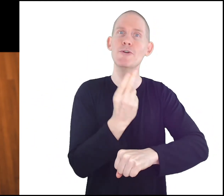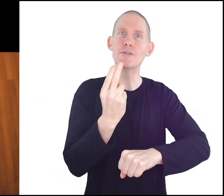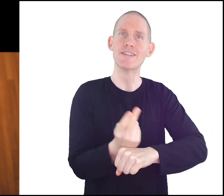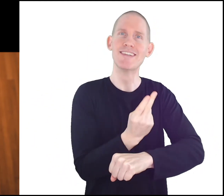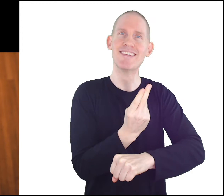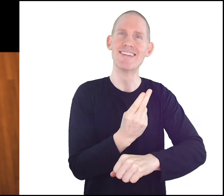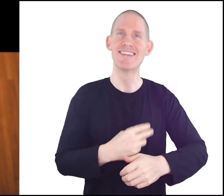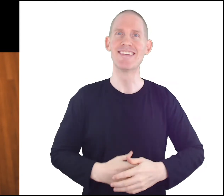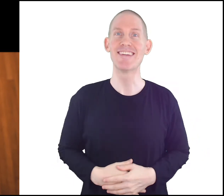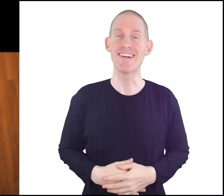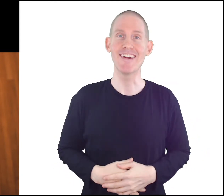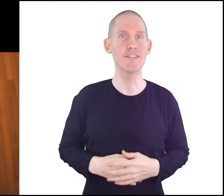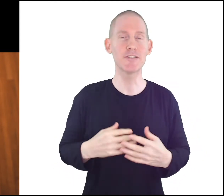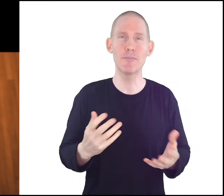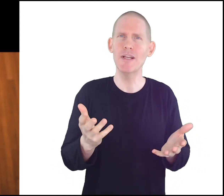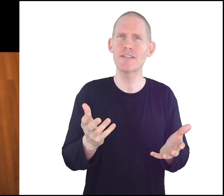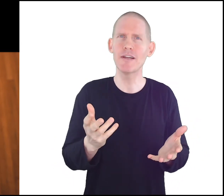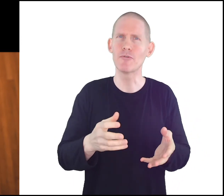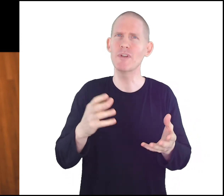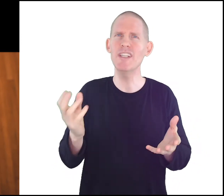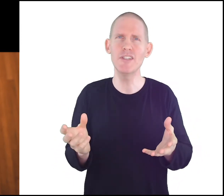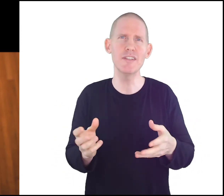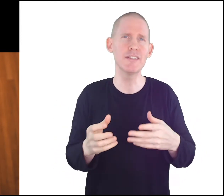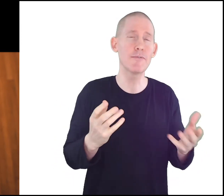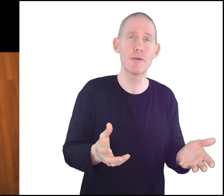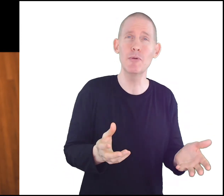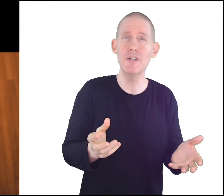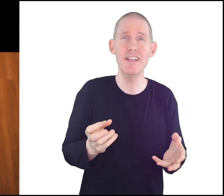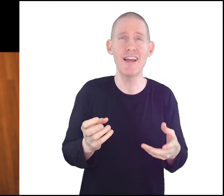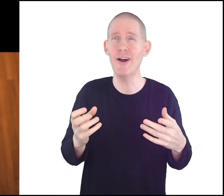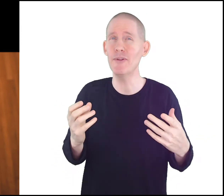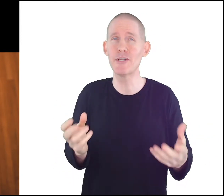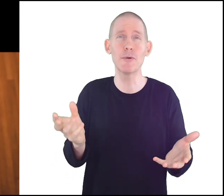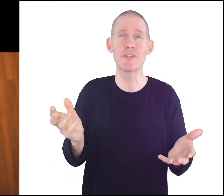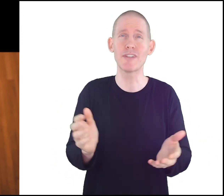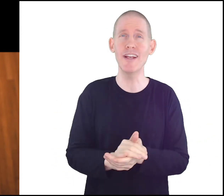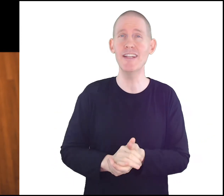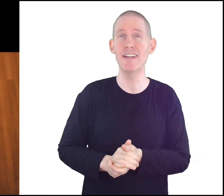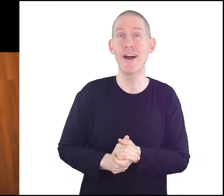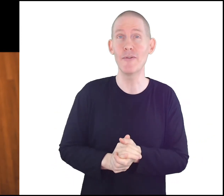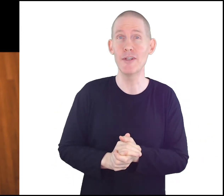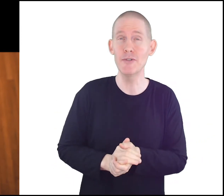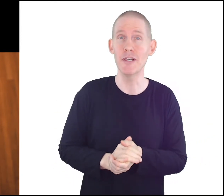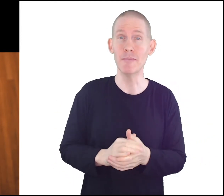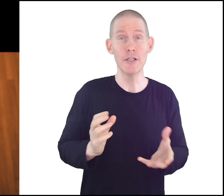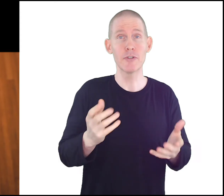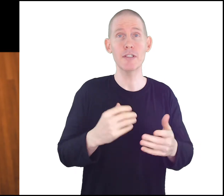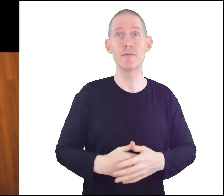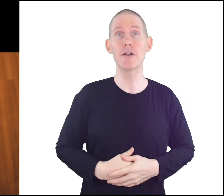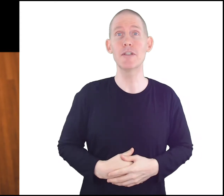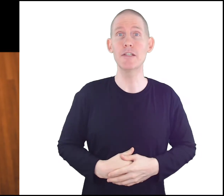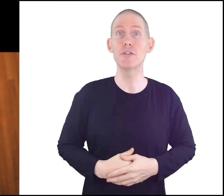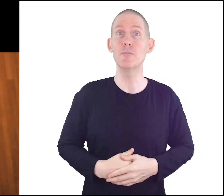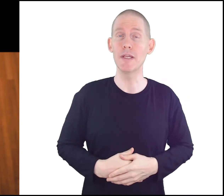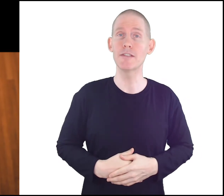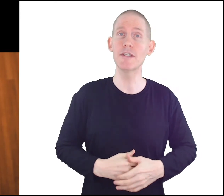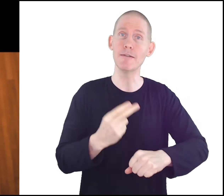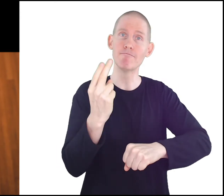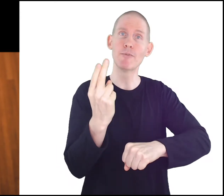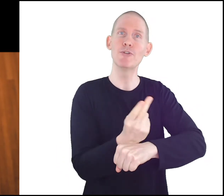Use. All right, just depends on the region, the deaf community, how they grew up signing, and how they do it. So that's a variation you may see.